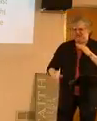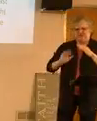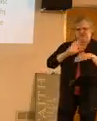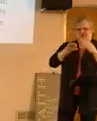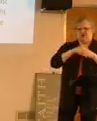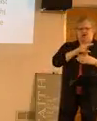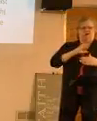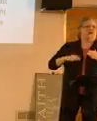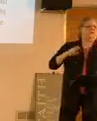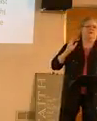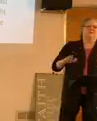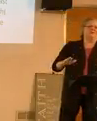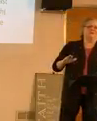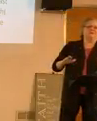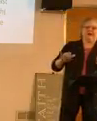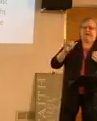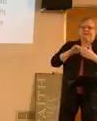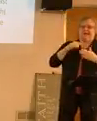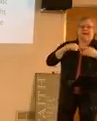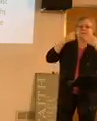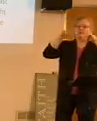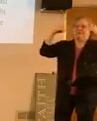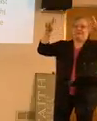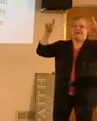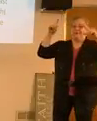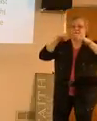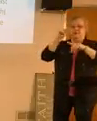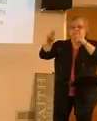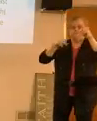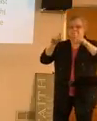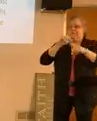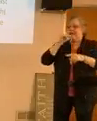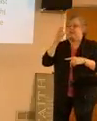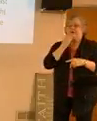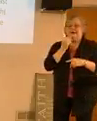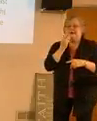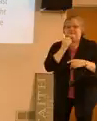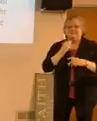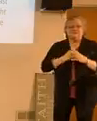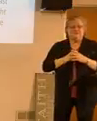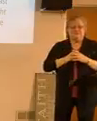saints, to proclaim to the Gentiles the incalculable riches of the